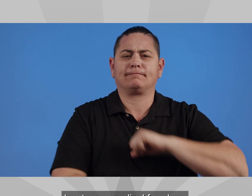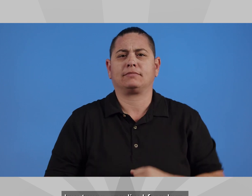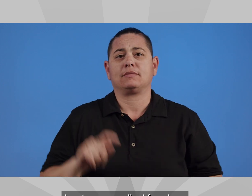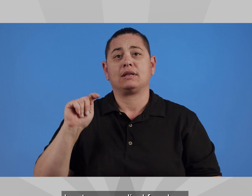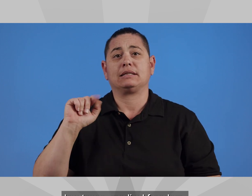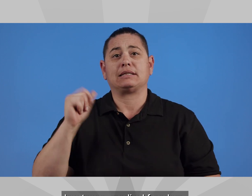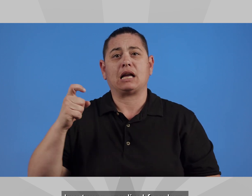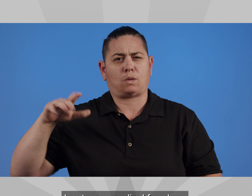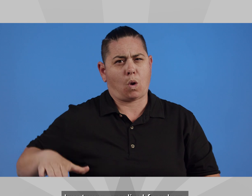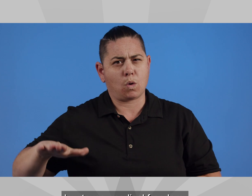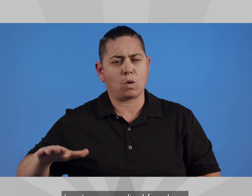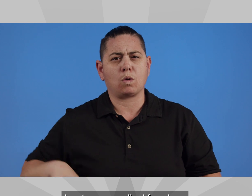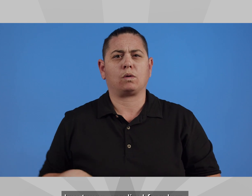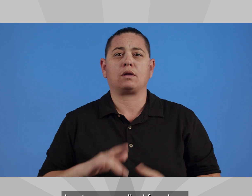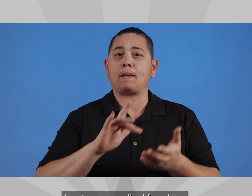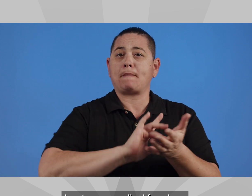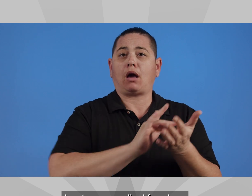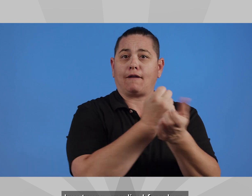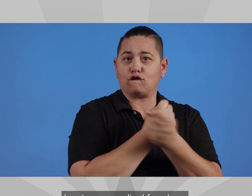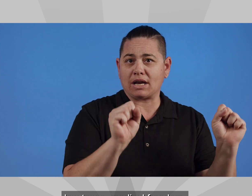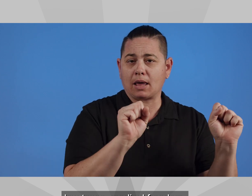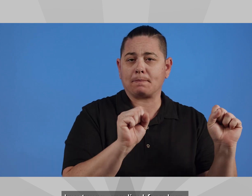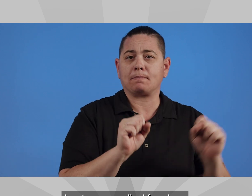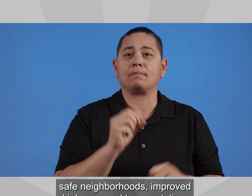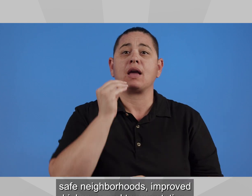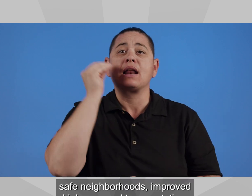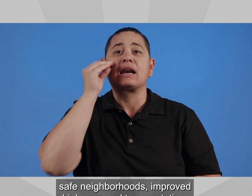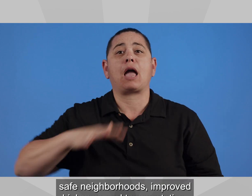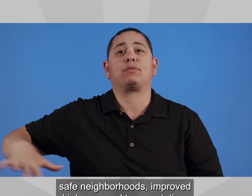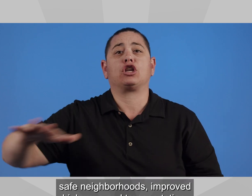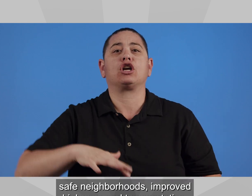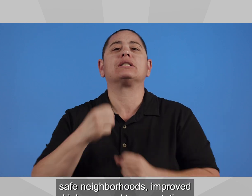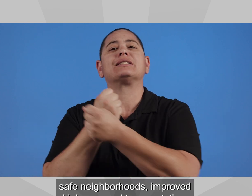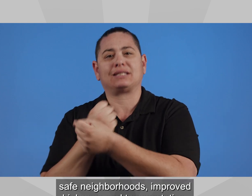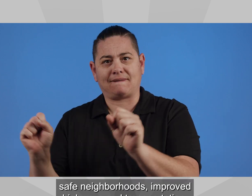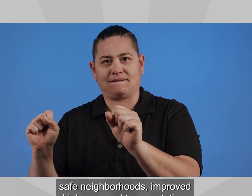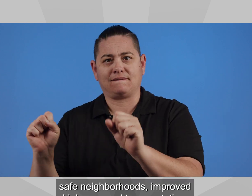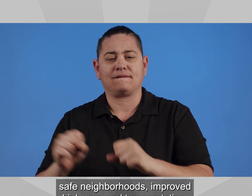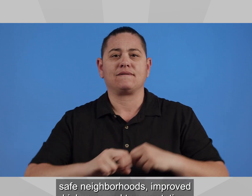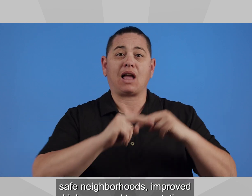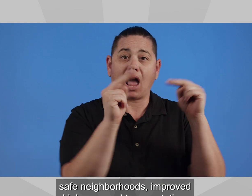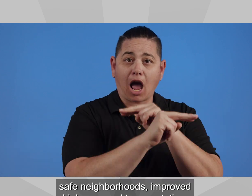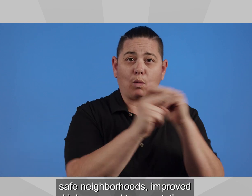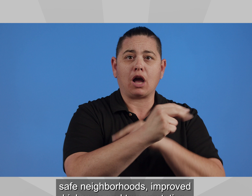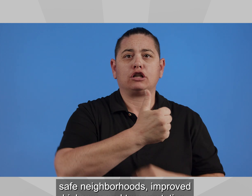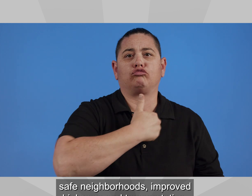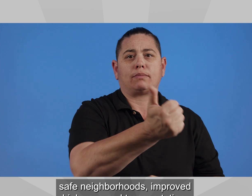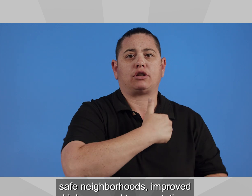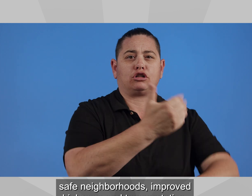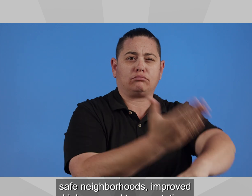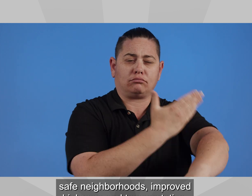Low taxes. Medical freedom. Safe neighborhoods. Improved highways